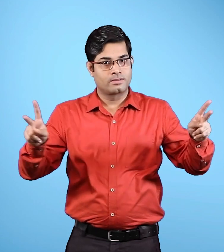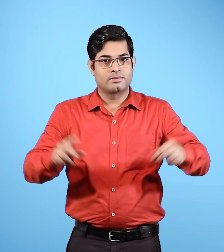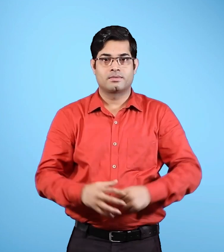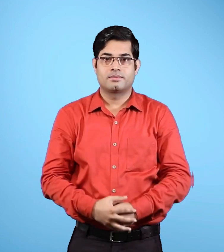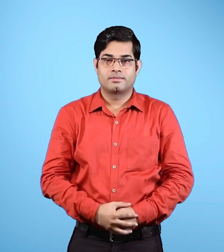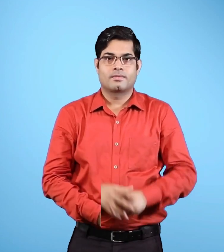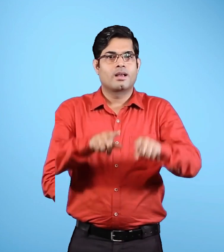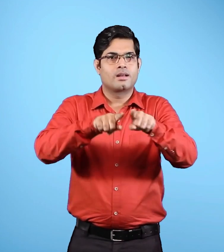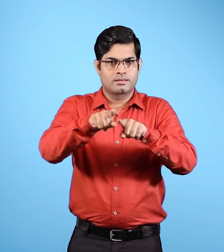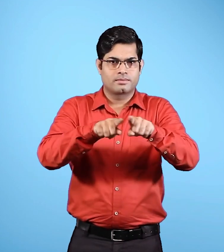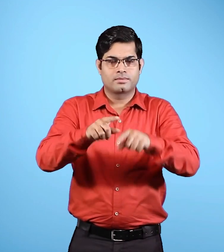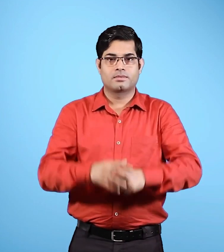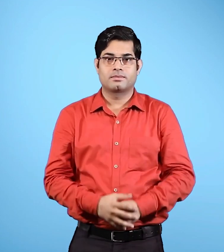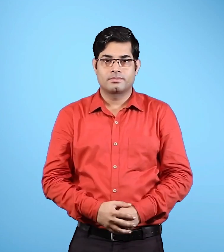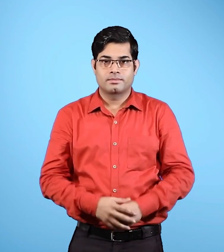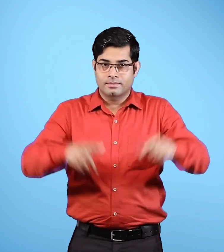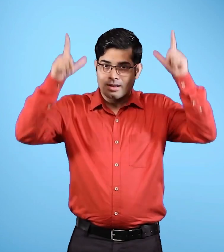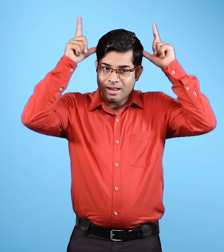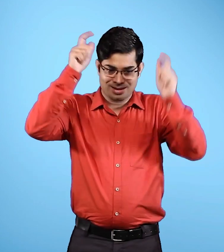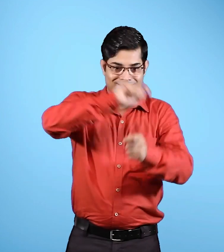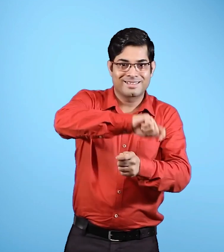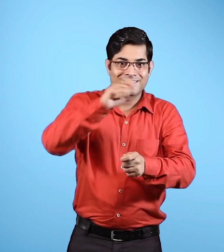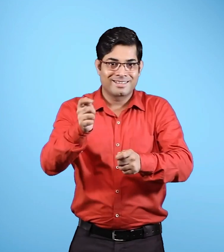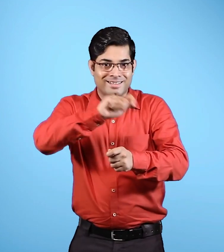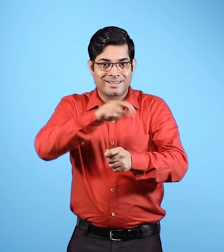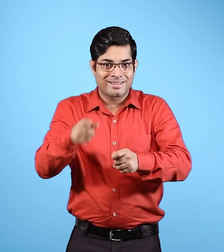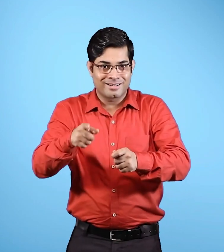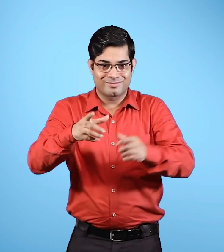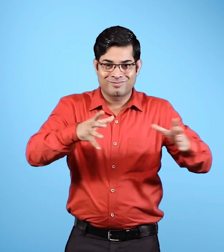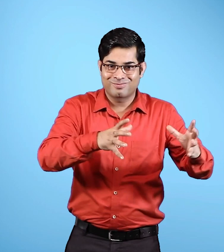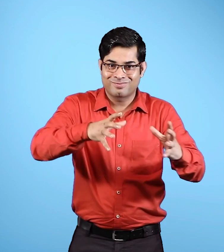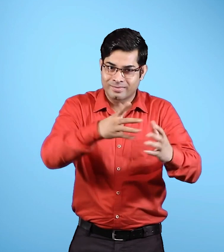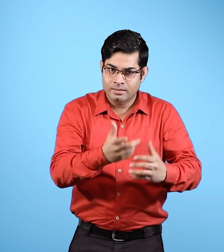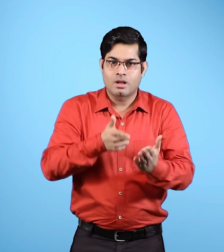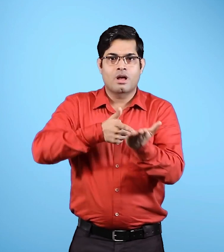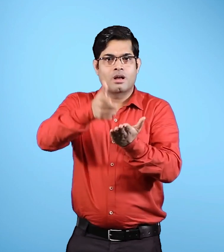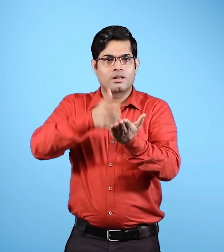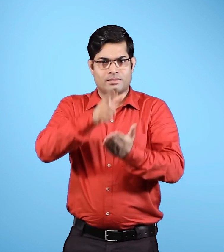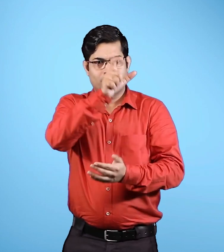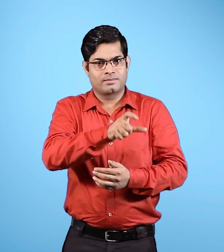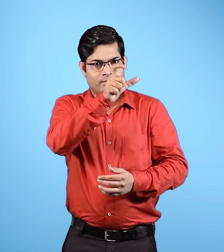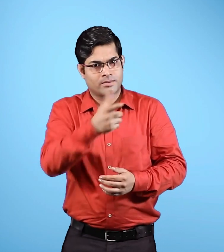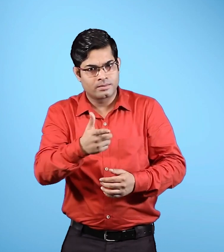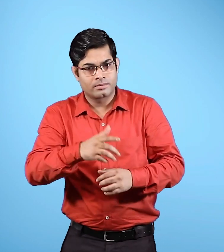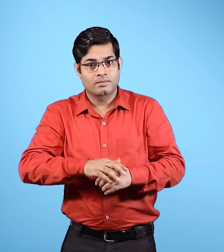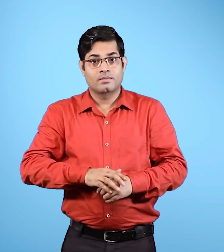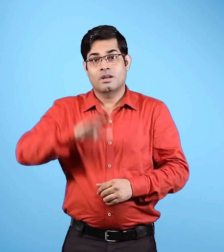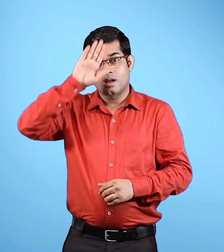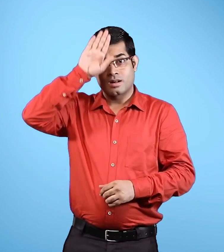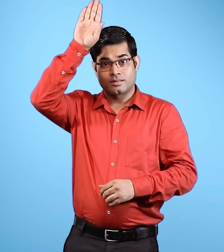people. For example, the lives of herders or farmers were different from